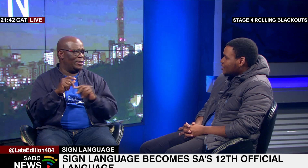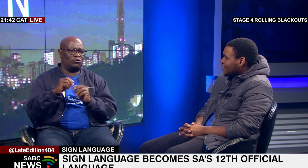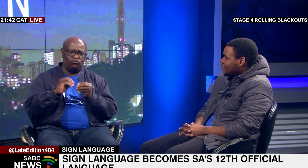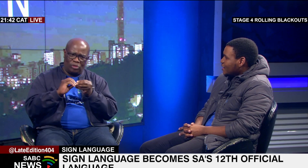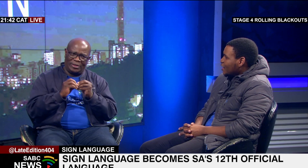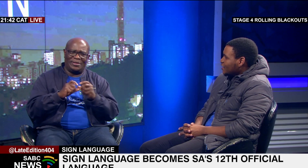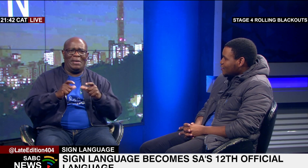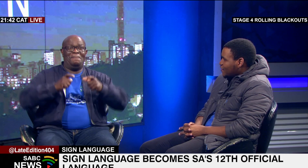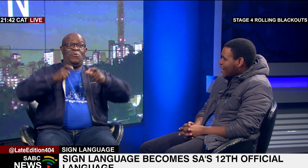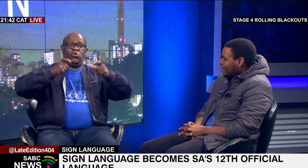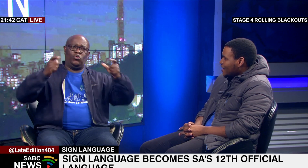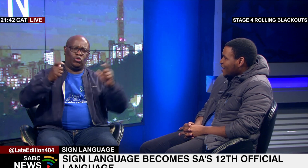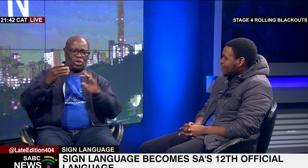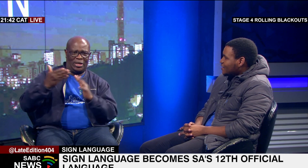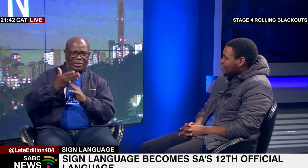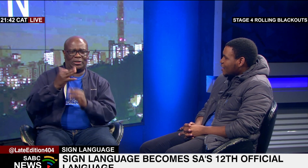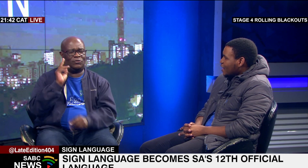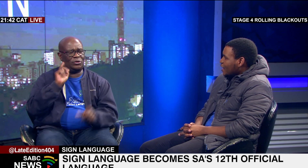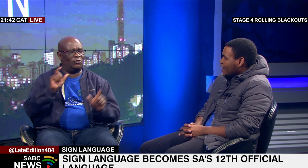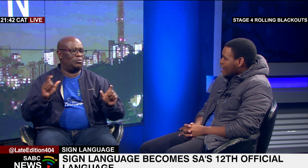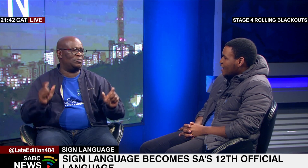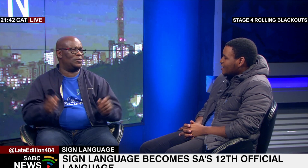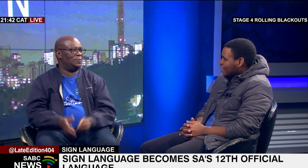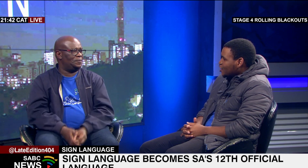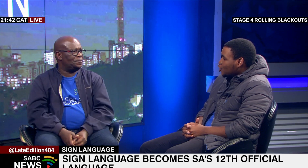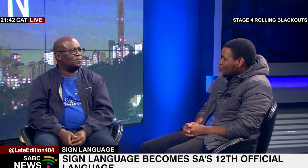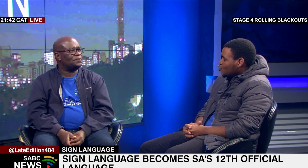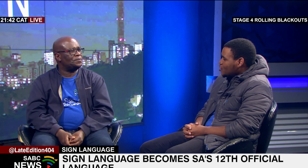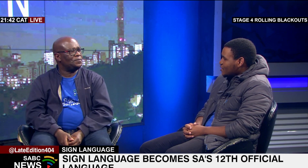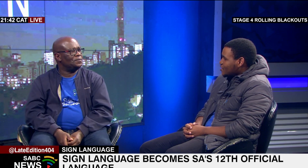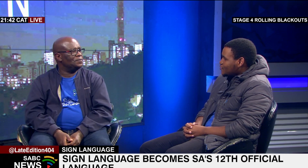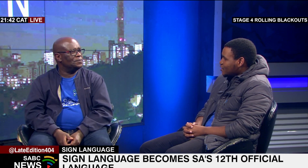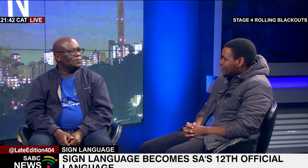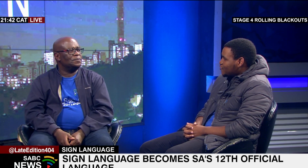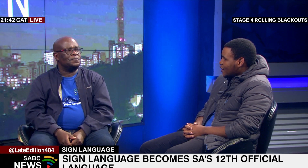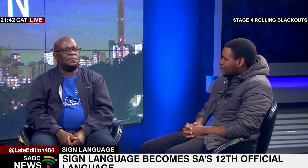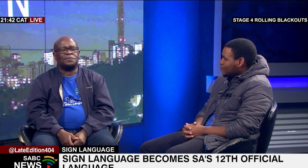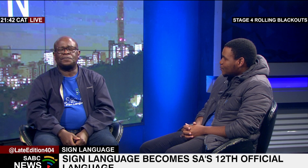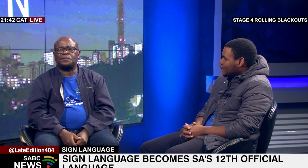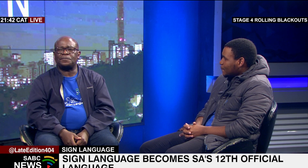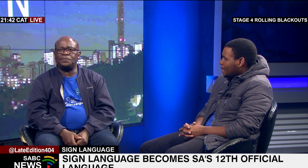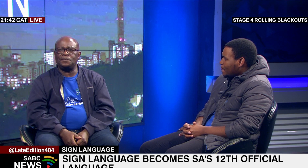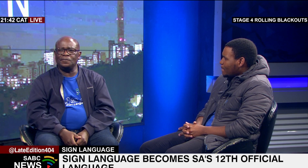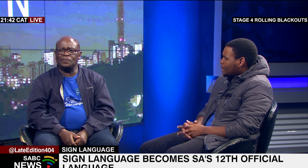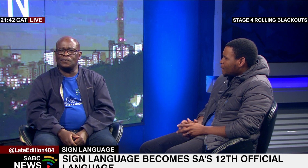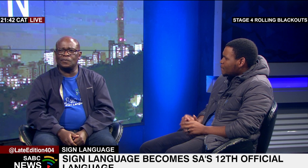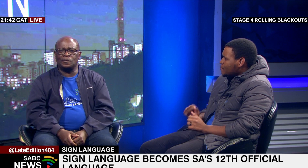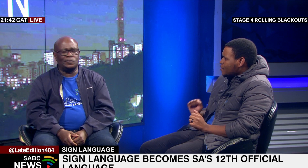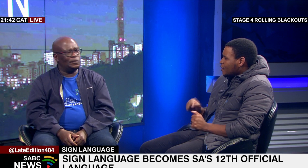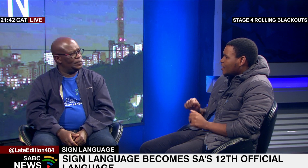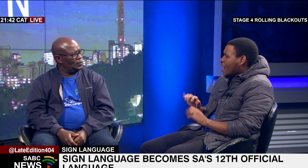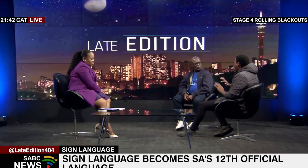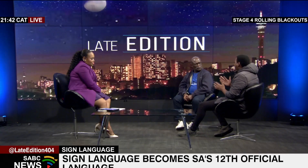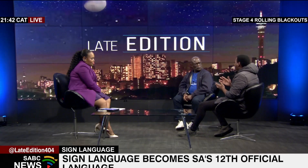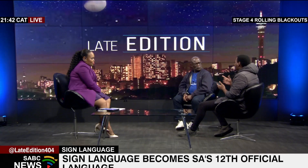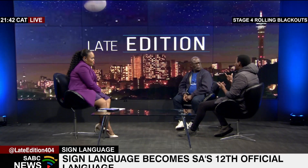communication divide and create a huge access for deaf people. And I mean, how does this change,